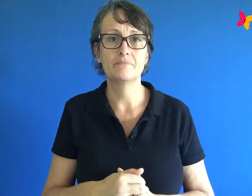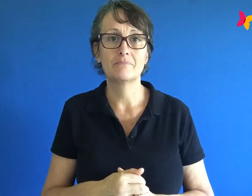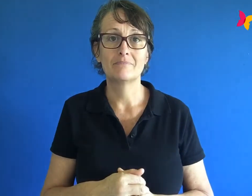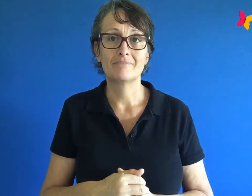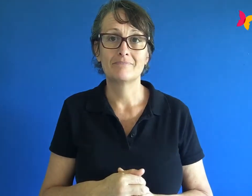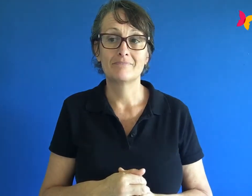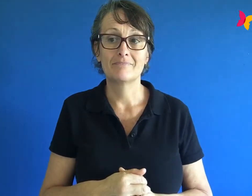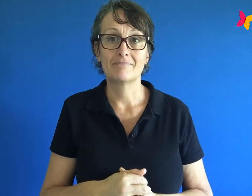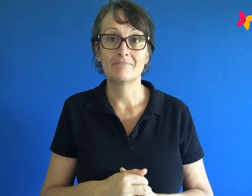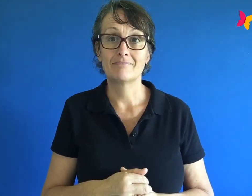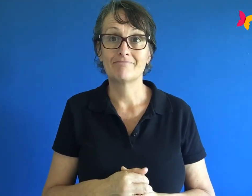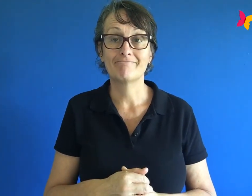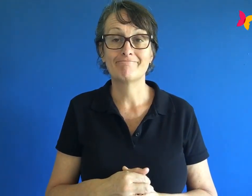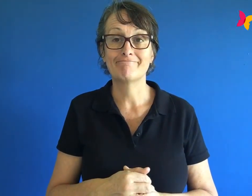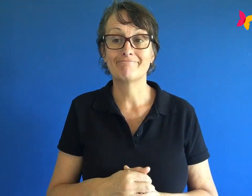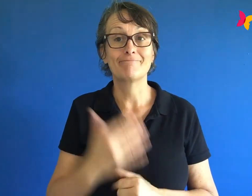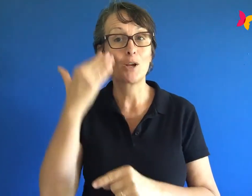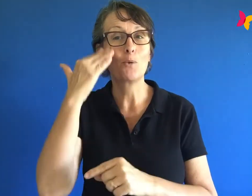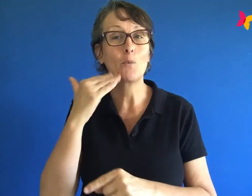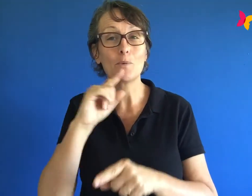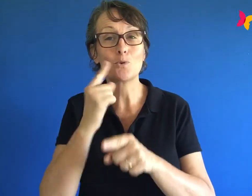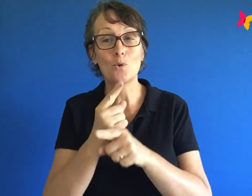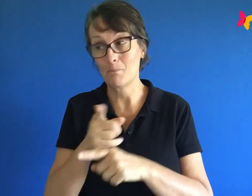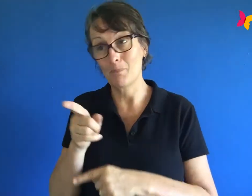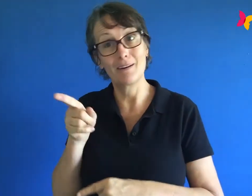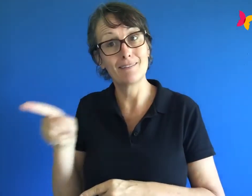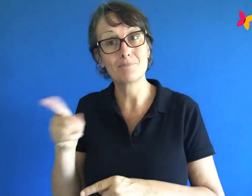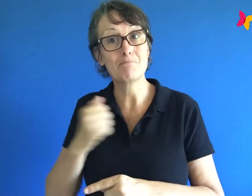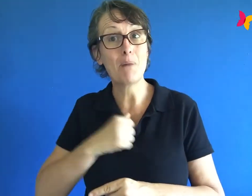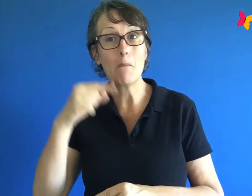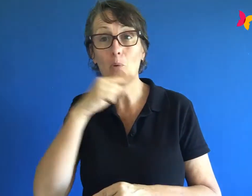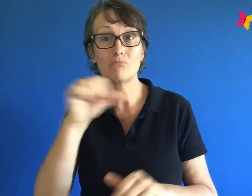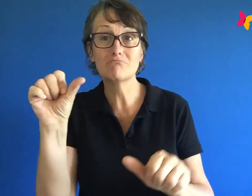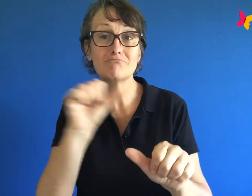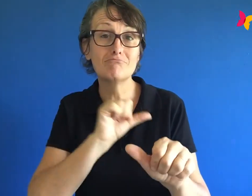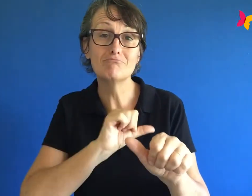phenomenal kid. Everyone's kid is phenomenal. And just because